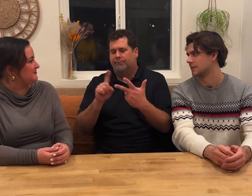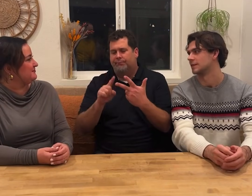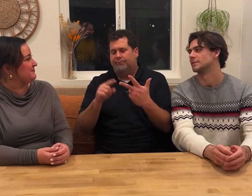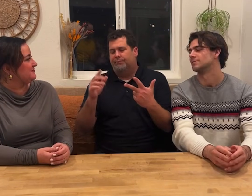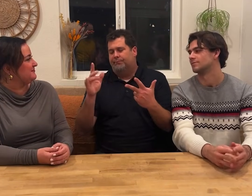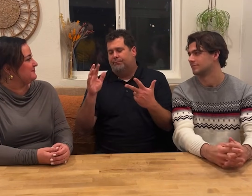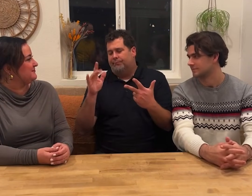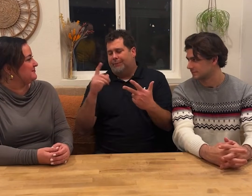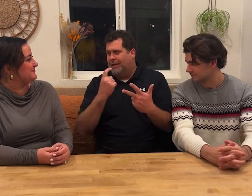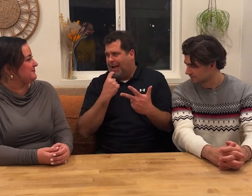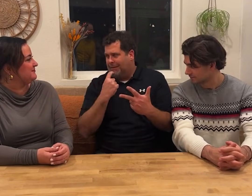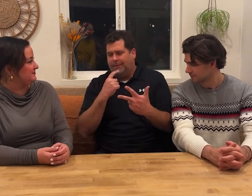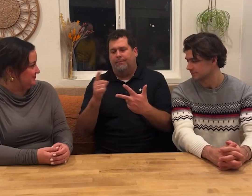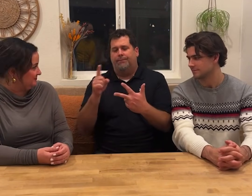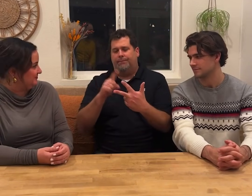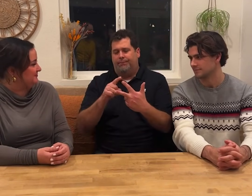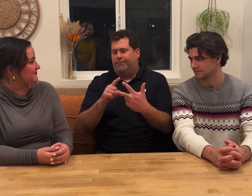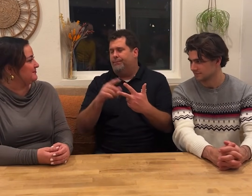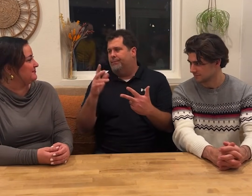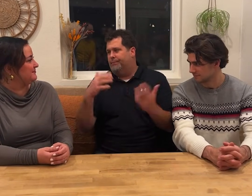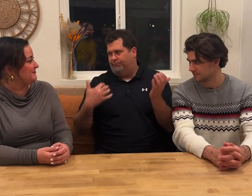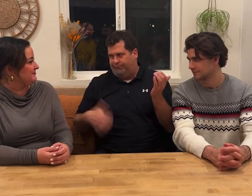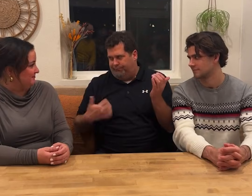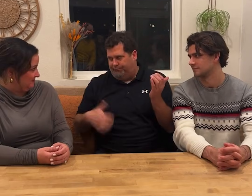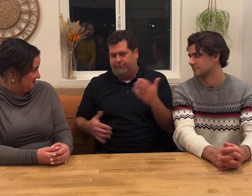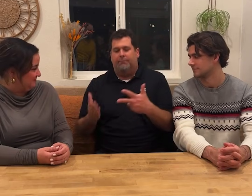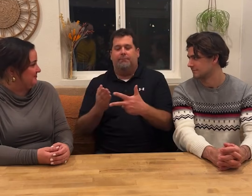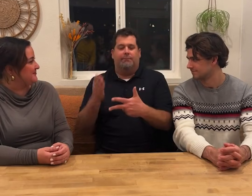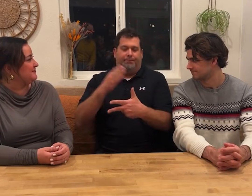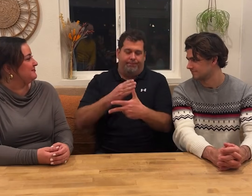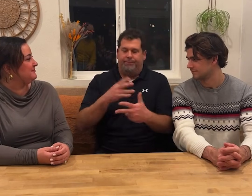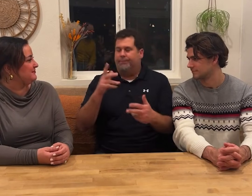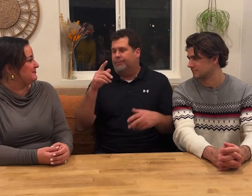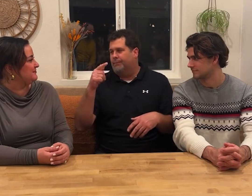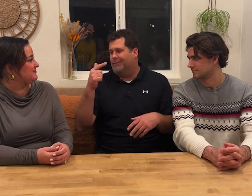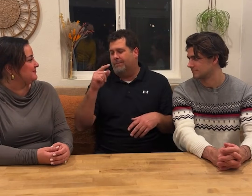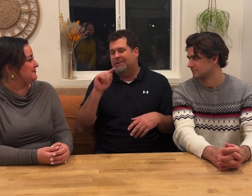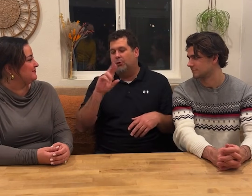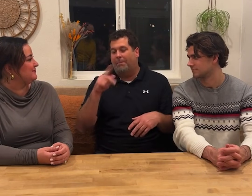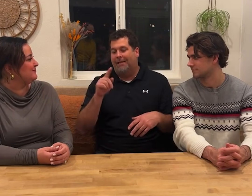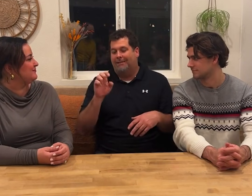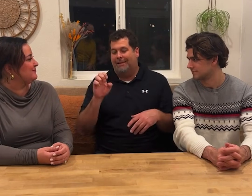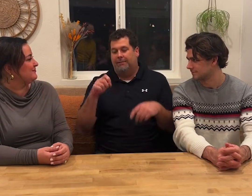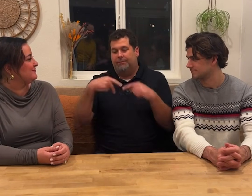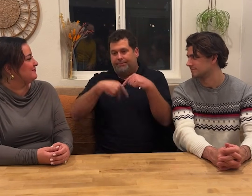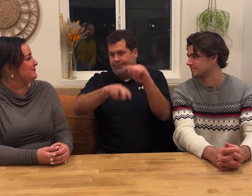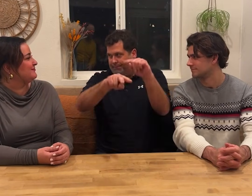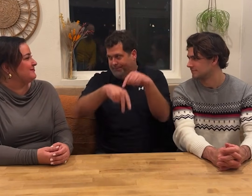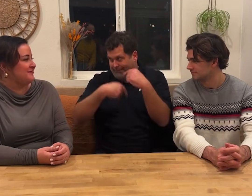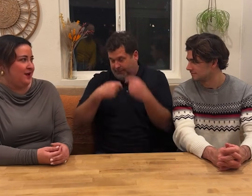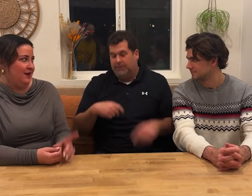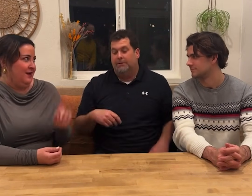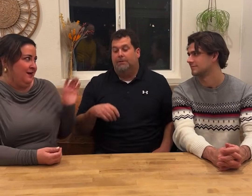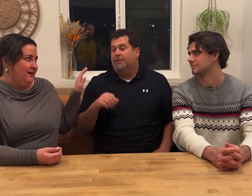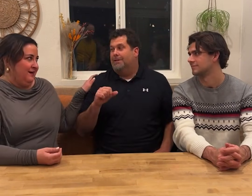those 3 legs that we had to take. The glass blowing, setting up for the concert, and the trapeze.